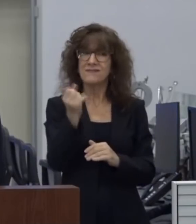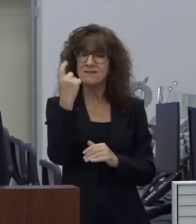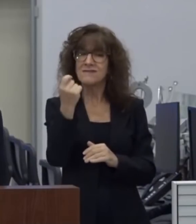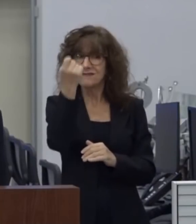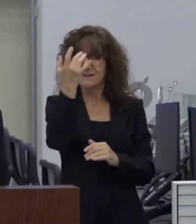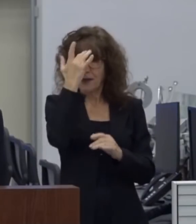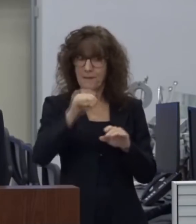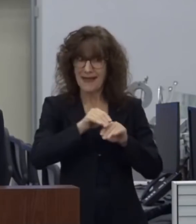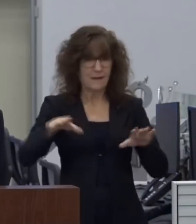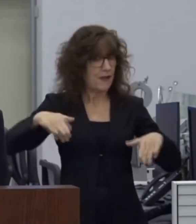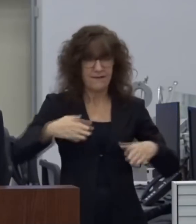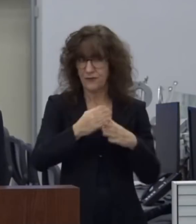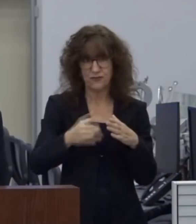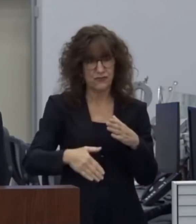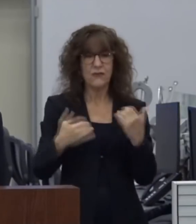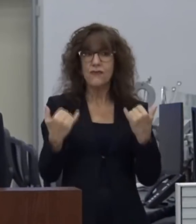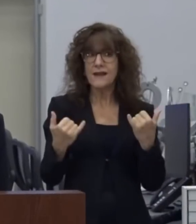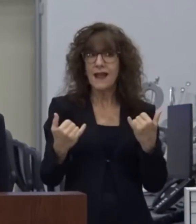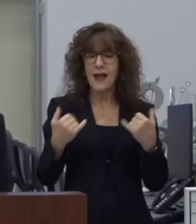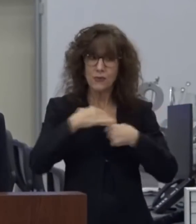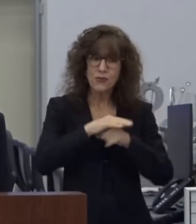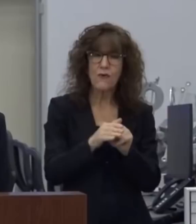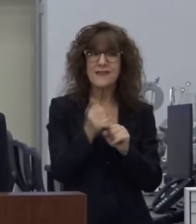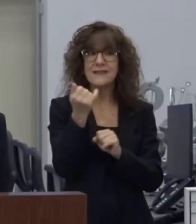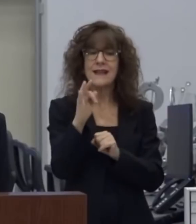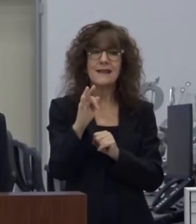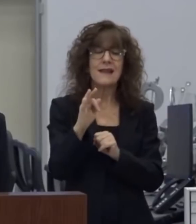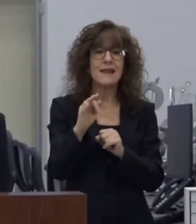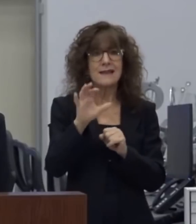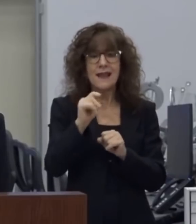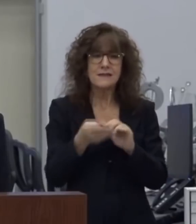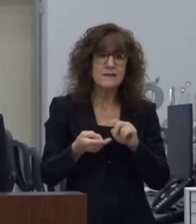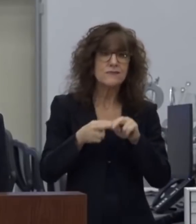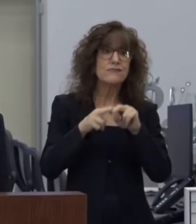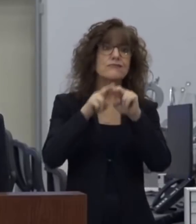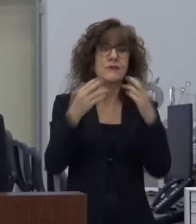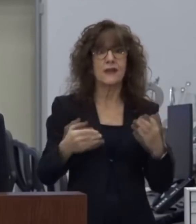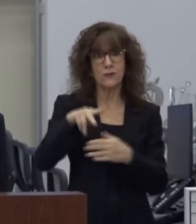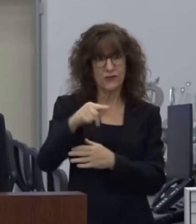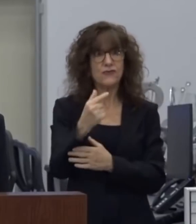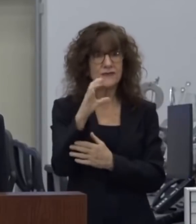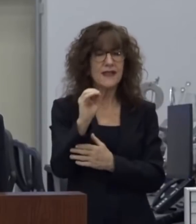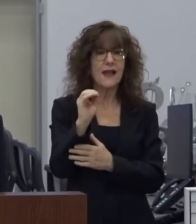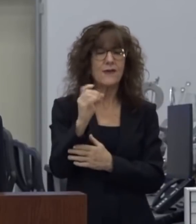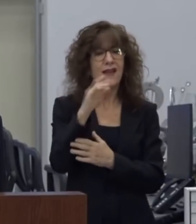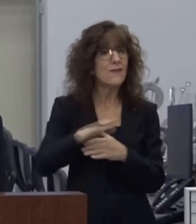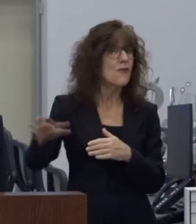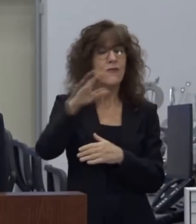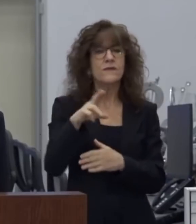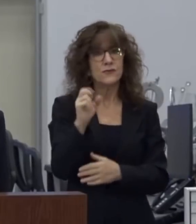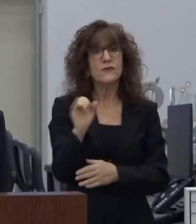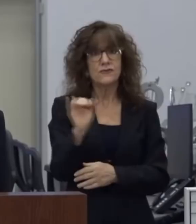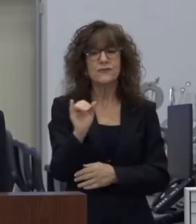over. And at this very moment, COVID-19 cases continue to rise here in Prince George's County and across the